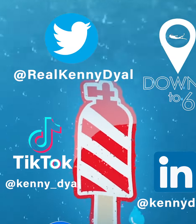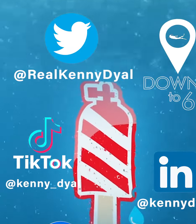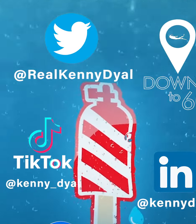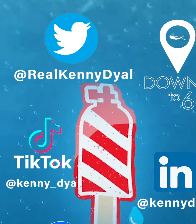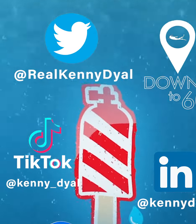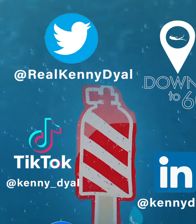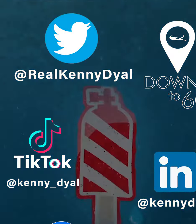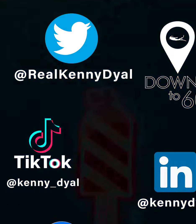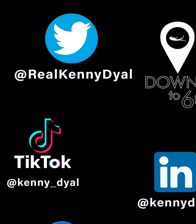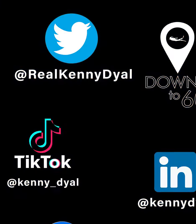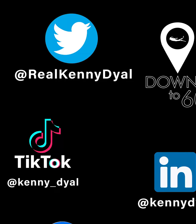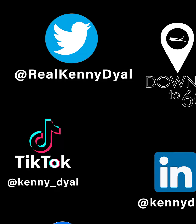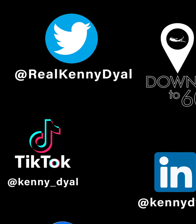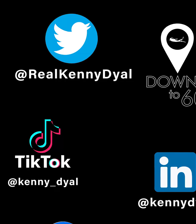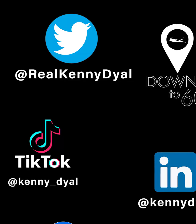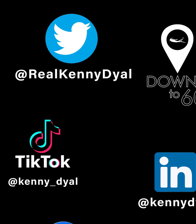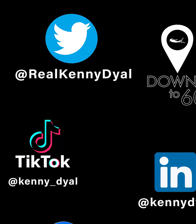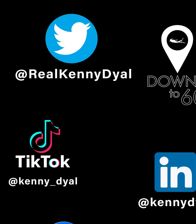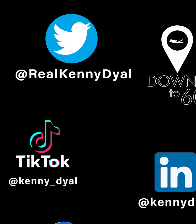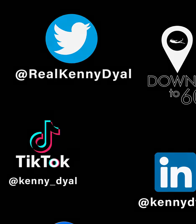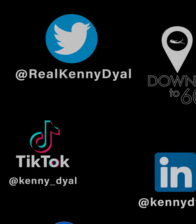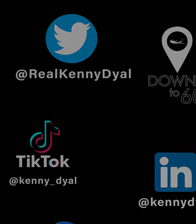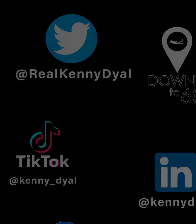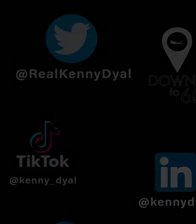and hope. Stay Check out. ee